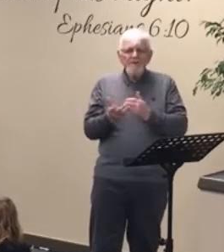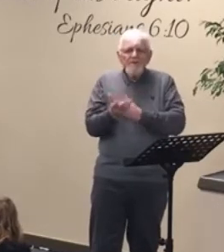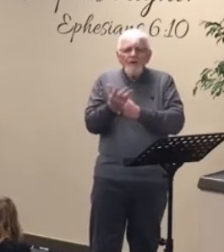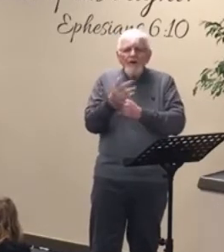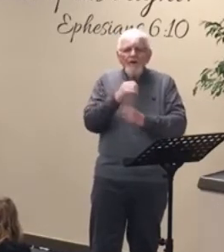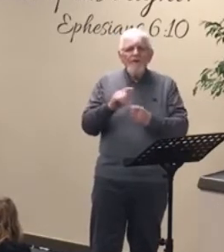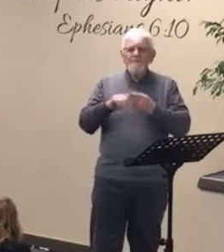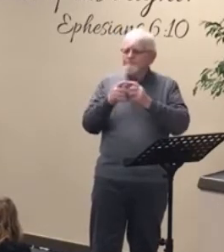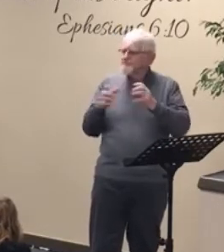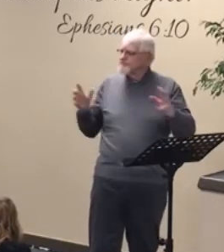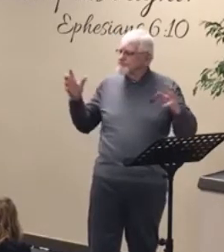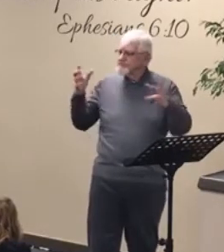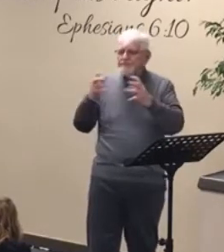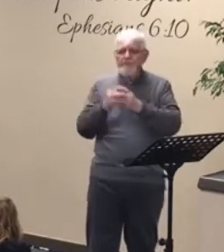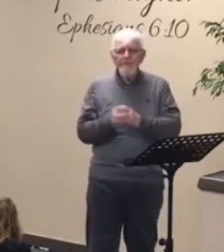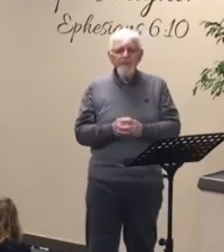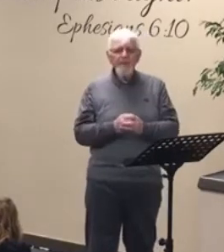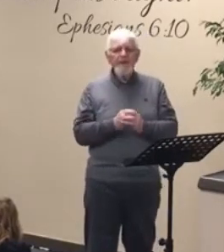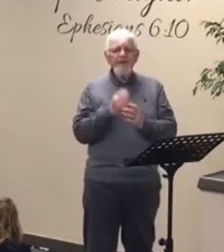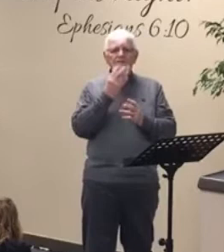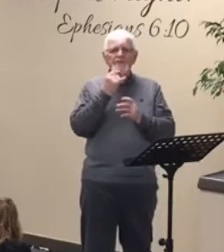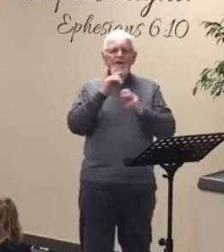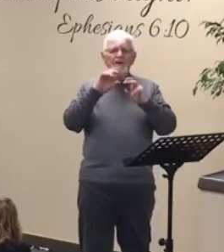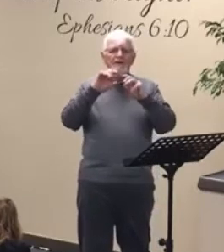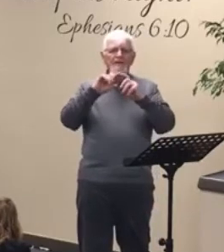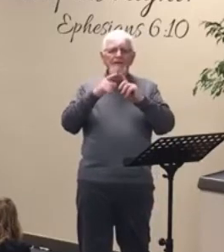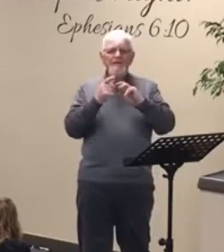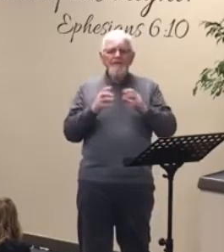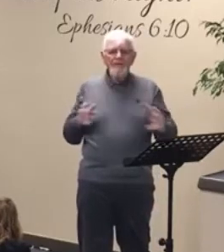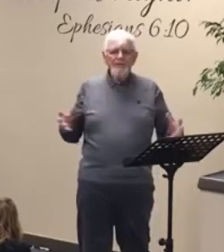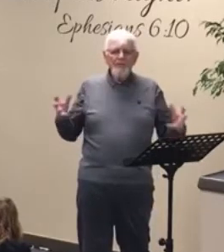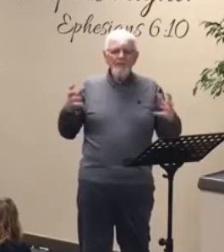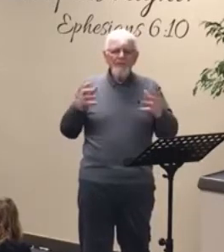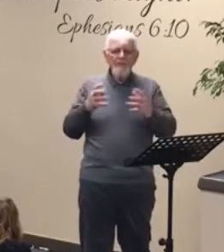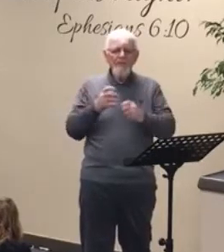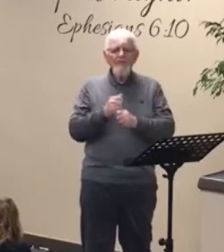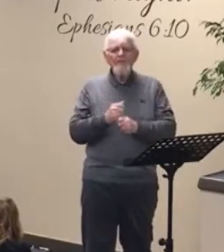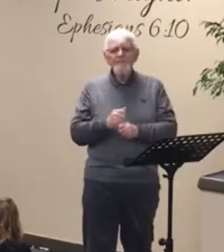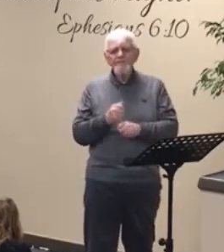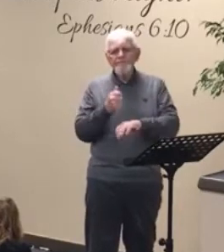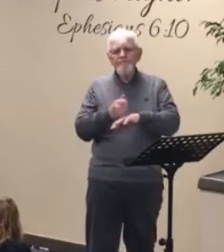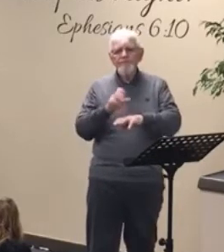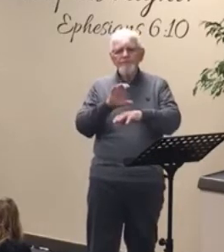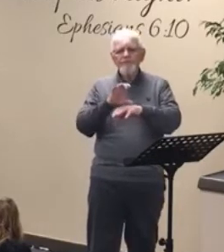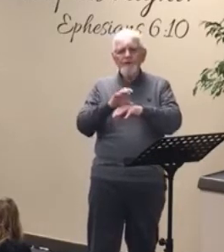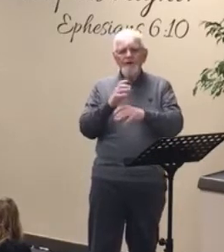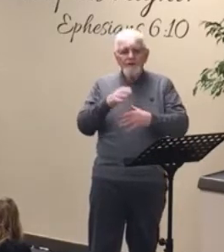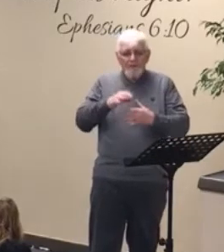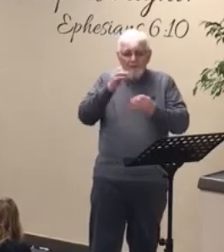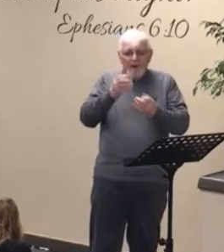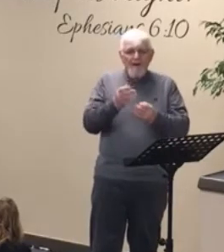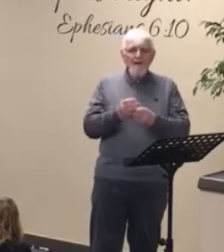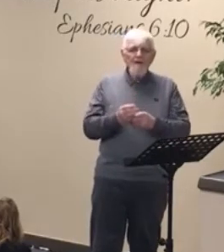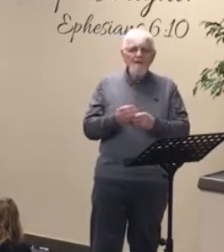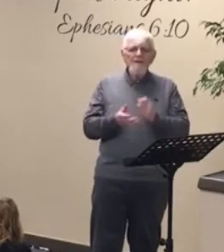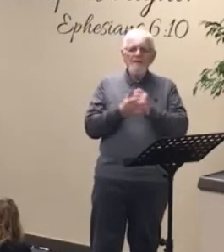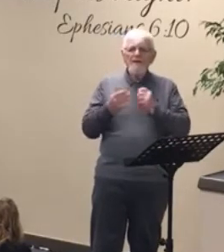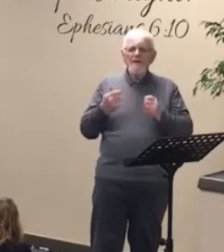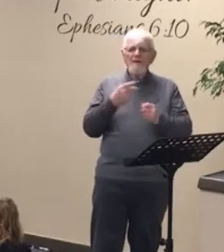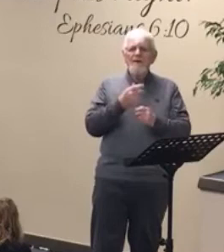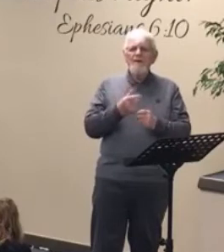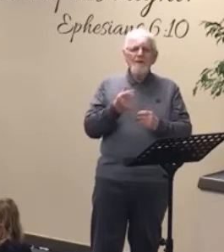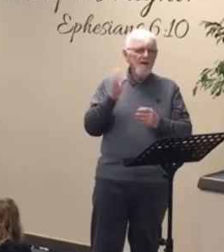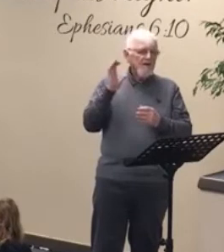the fellowship here, Lord. I thank you for the sweet fellowship, place to meet, sweet spirit in here this morning. Lord, I ask that you please help us to hear from you